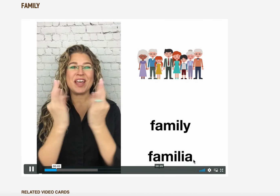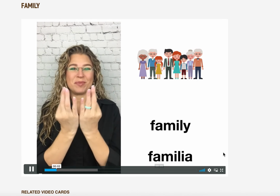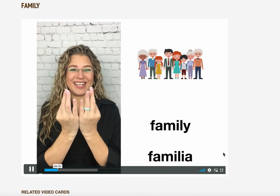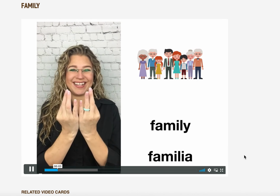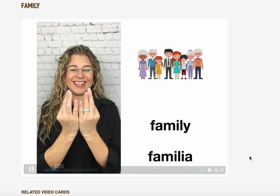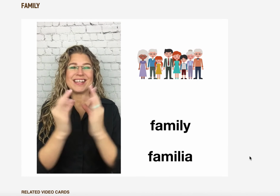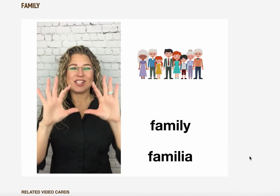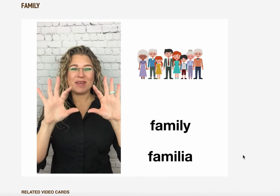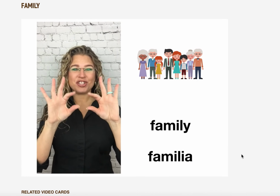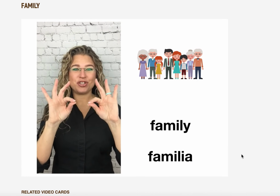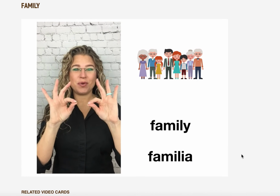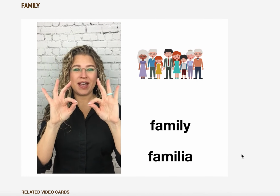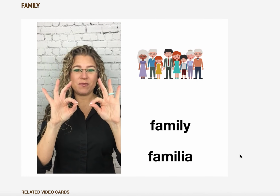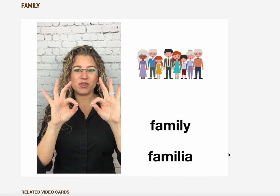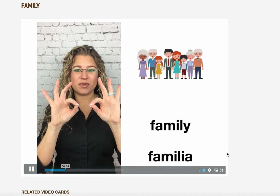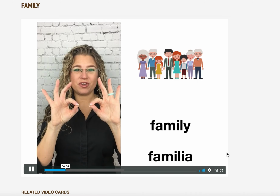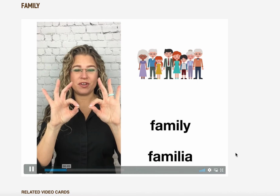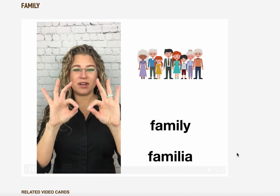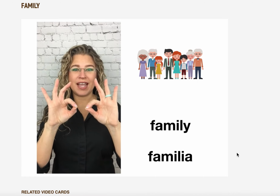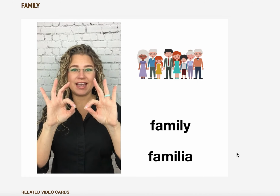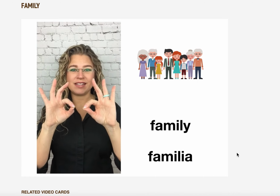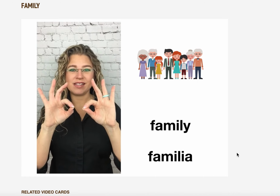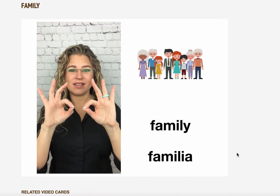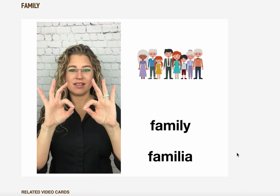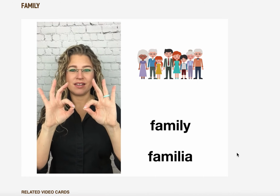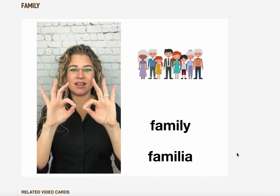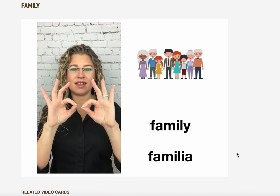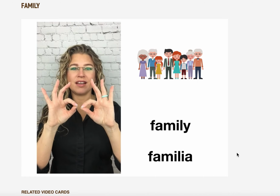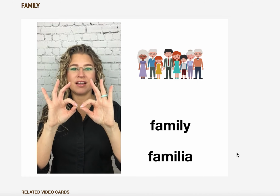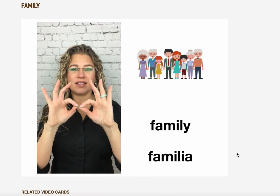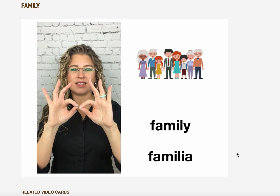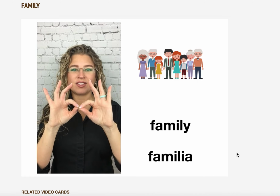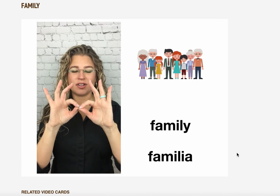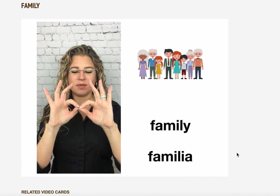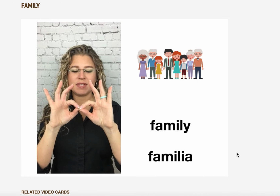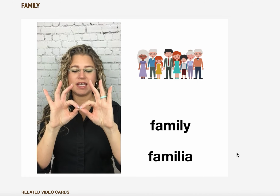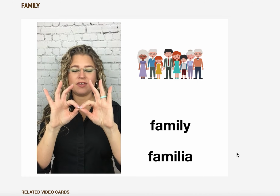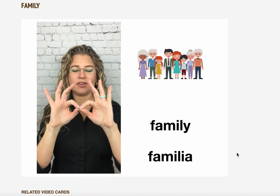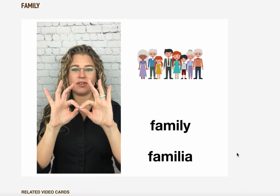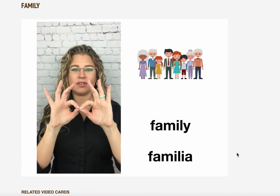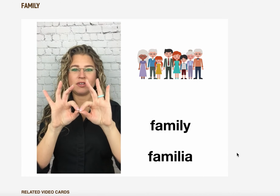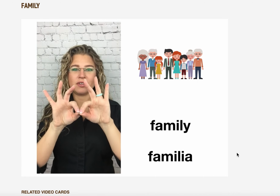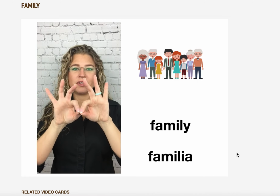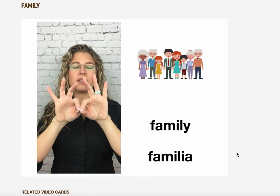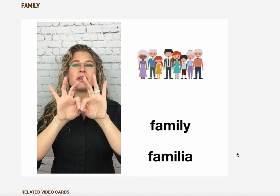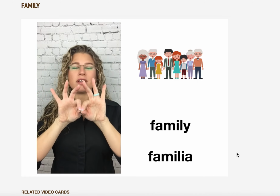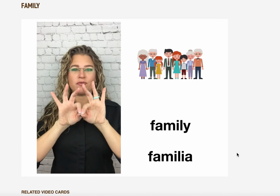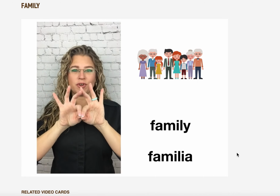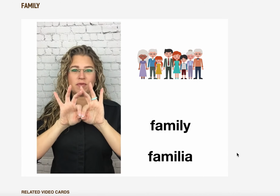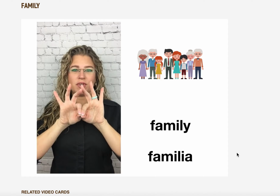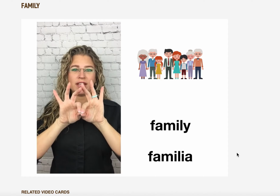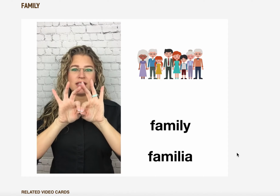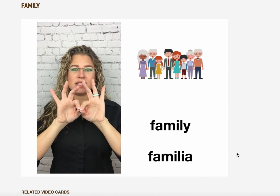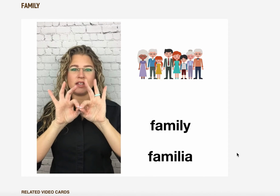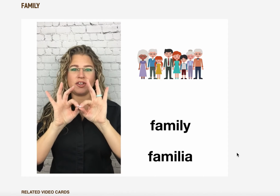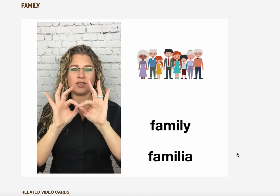Family. So make two F's with your hands. Start them together in front of you like this, and then you're going